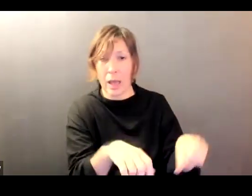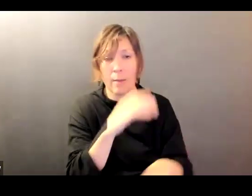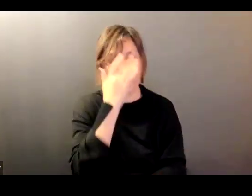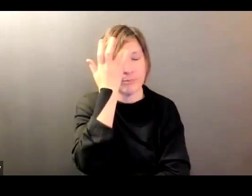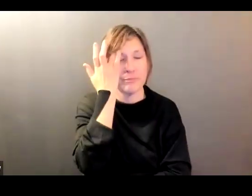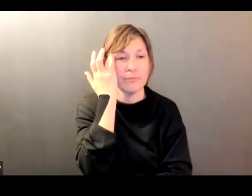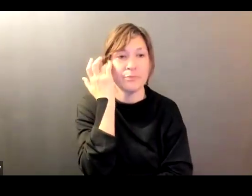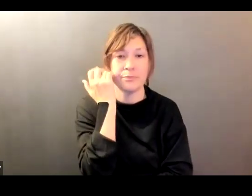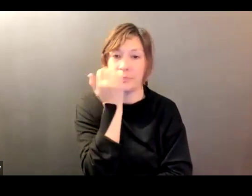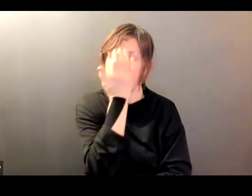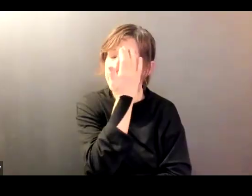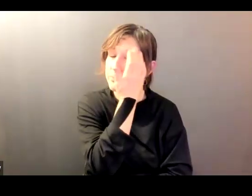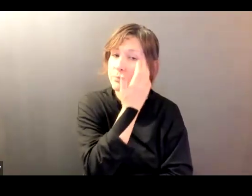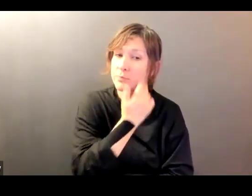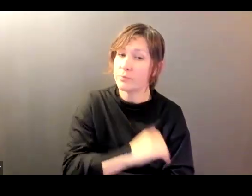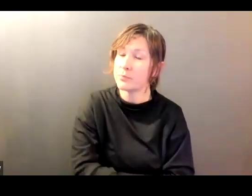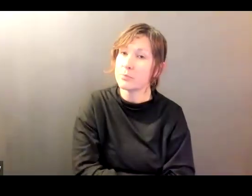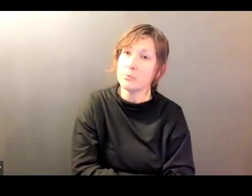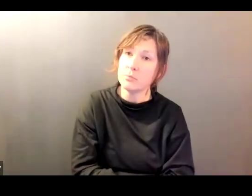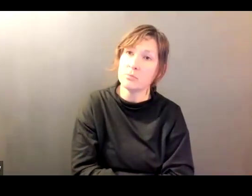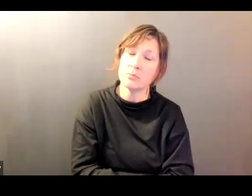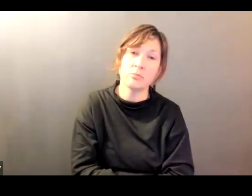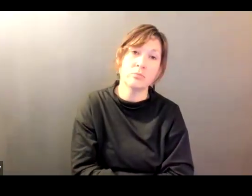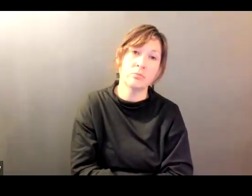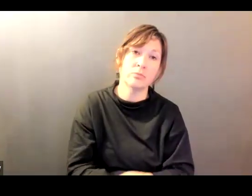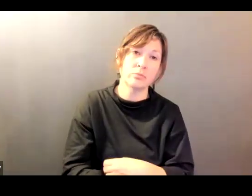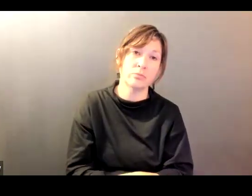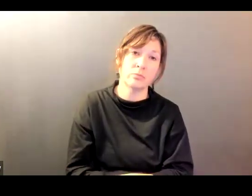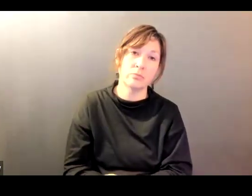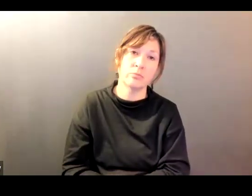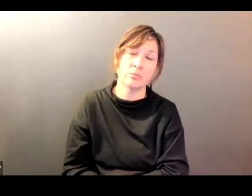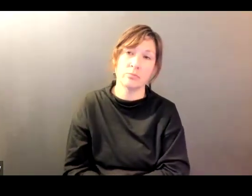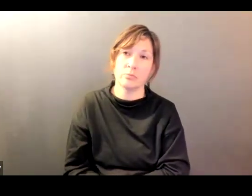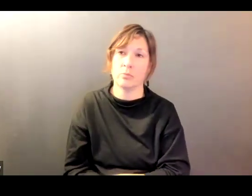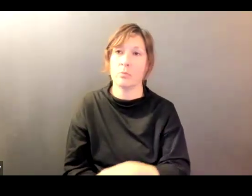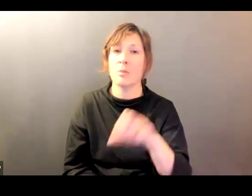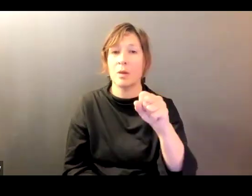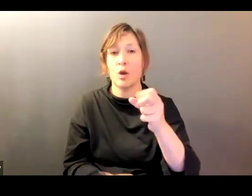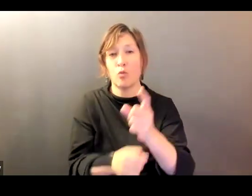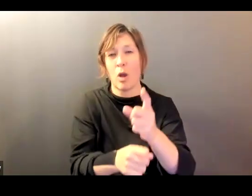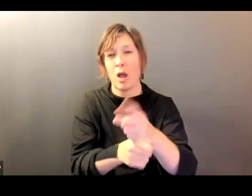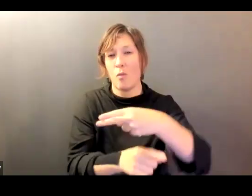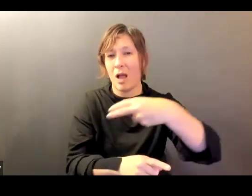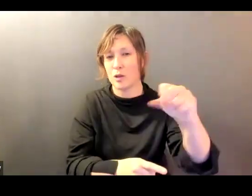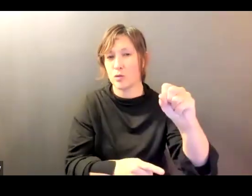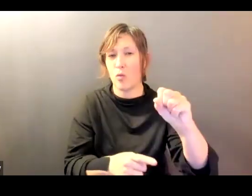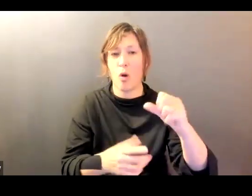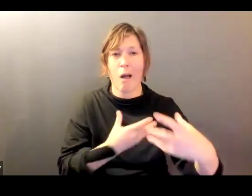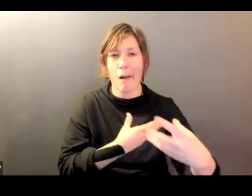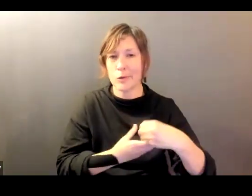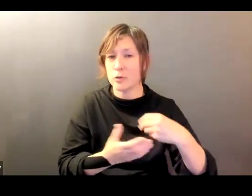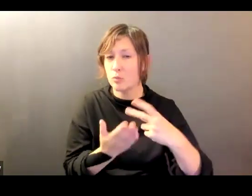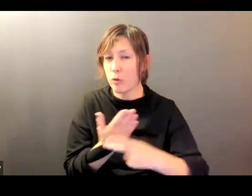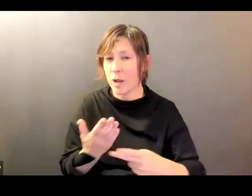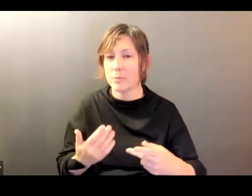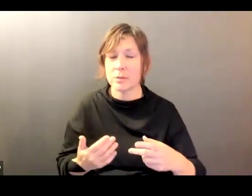Okay. Yeah. So in in the autism programs in the high schools in particular, we're really there's a